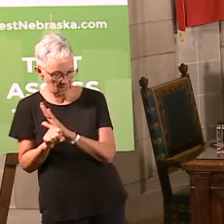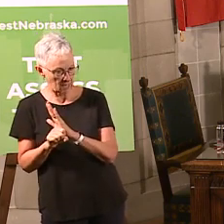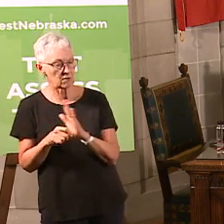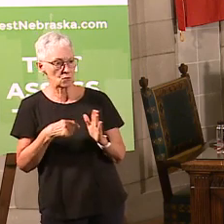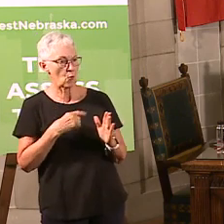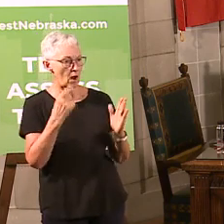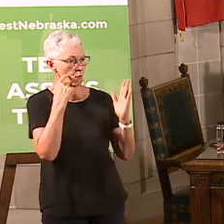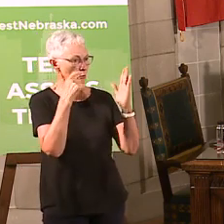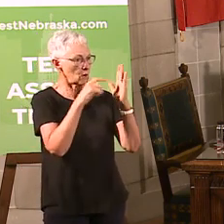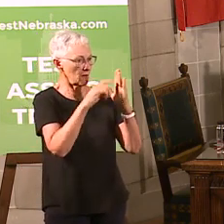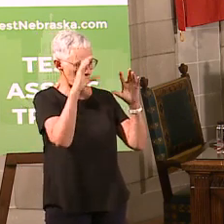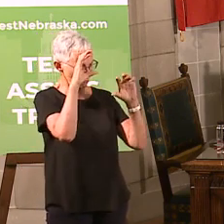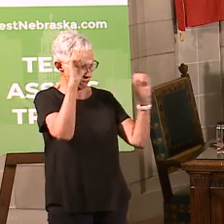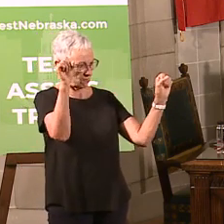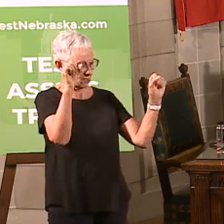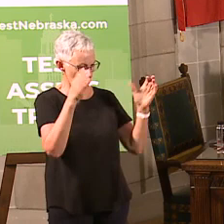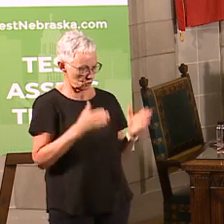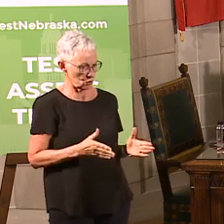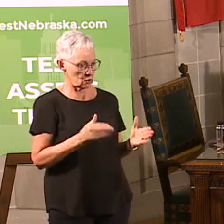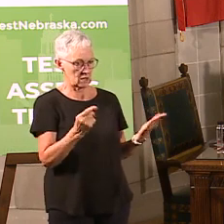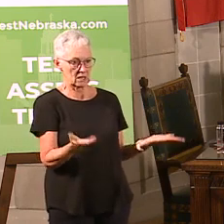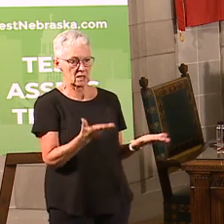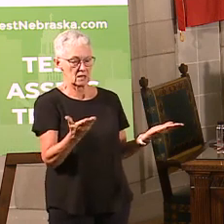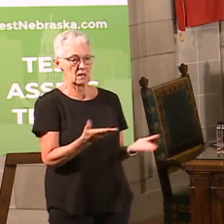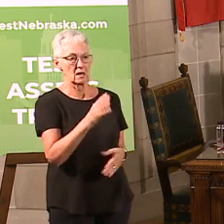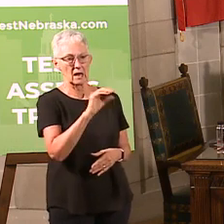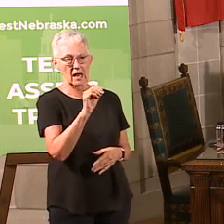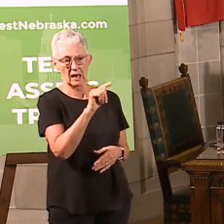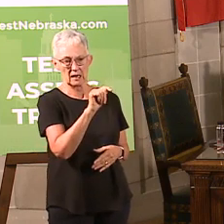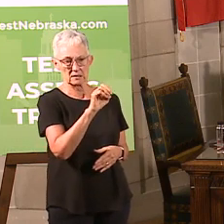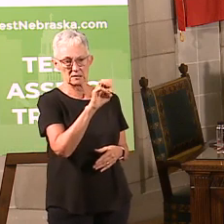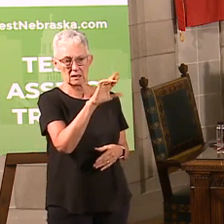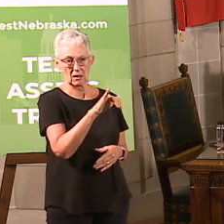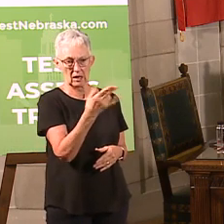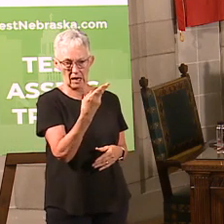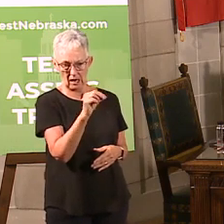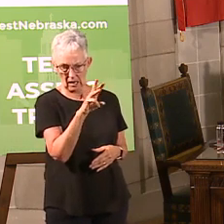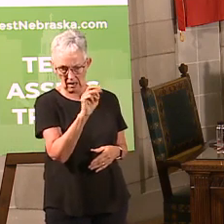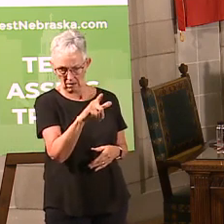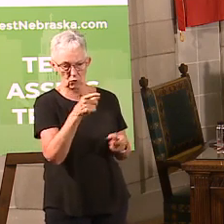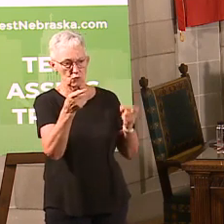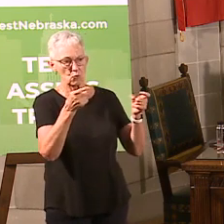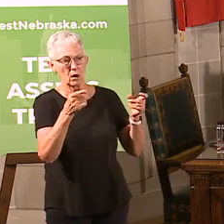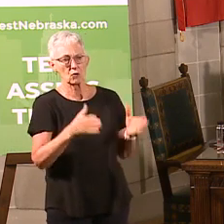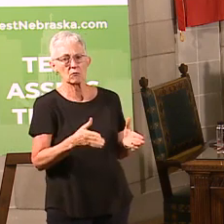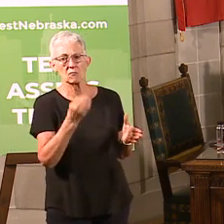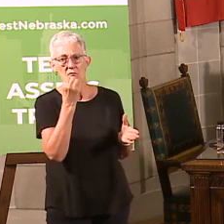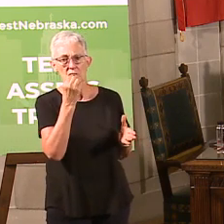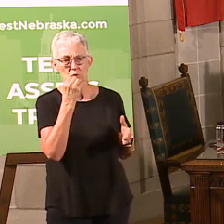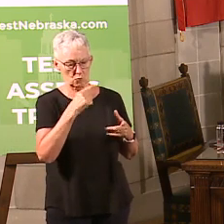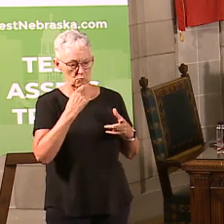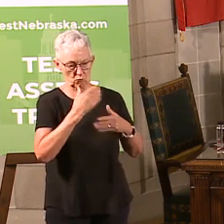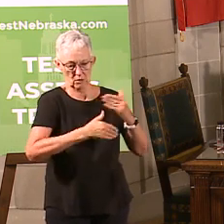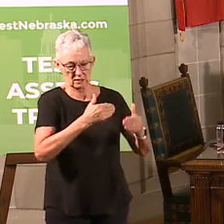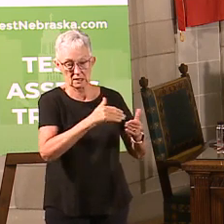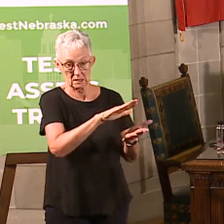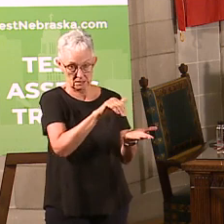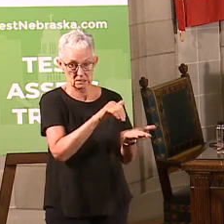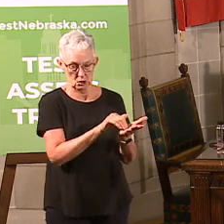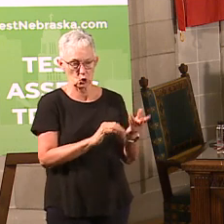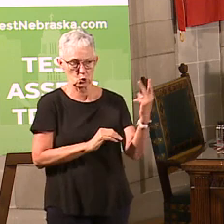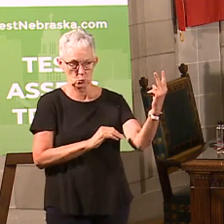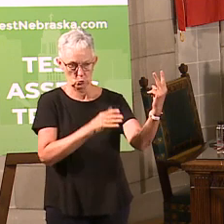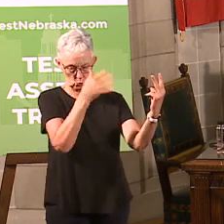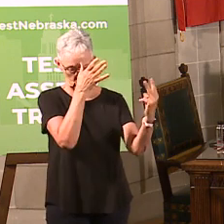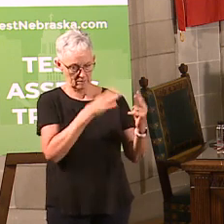Practice at the University of Nebraska, Lincoln, and Terry Howell, Executive Director of UNL's Food Processing Center. Those two gentlemen